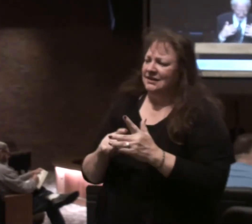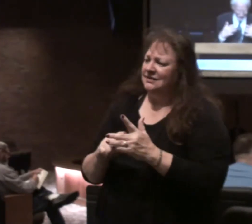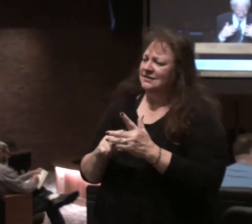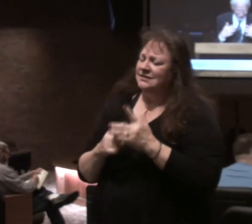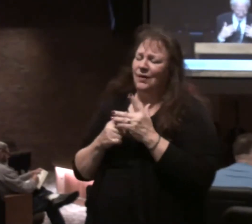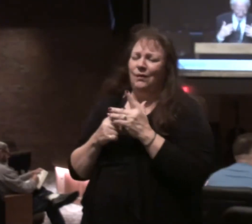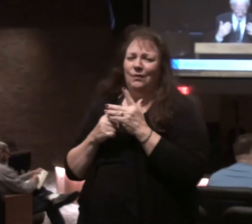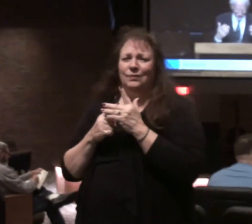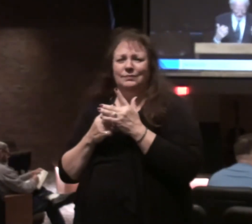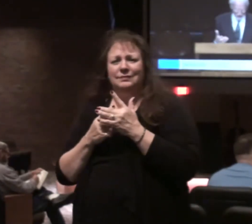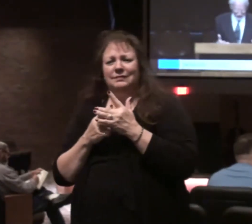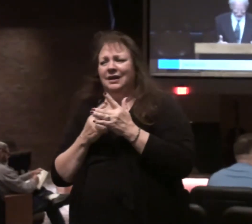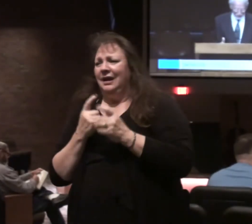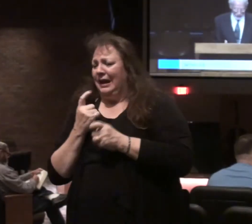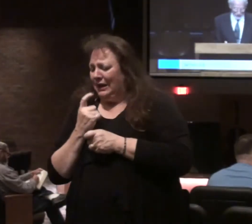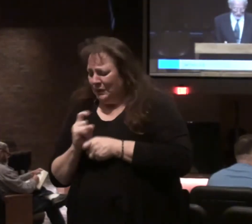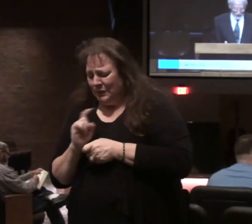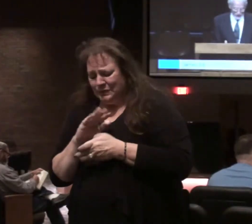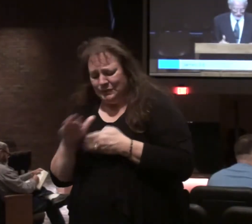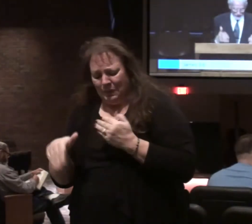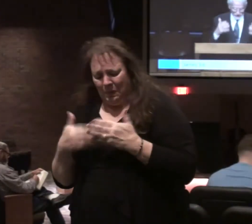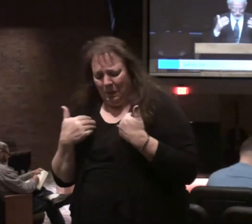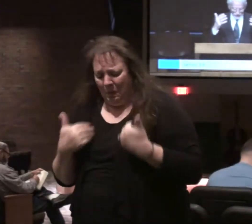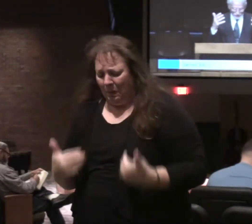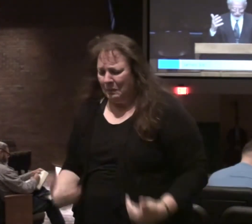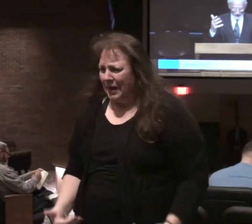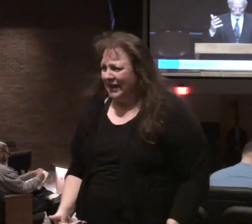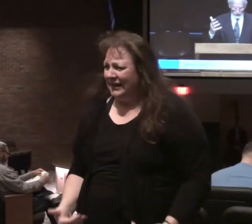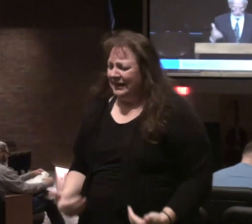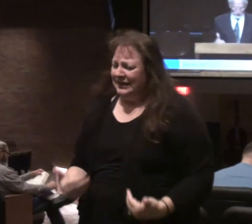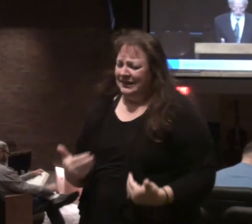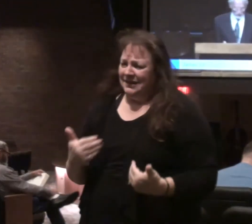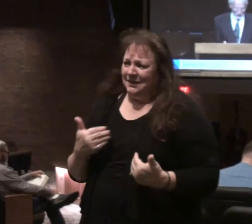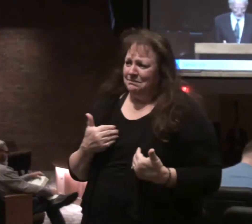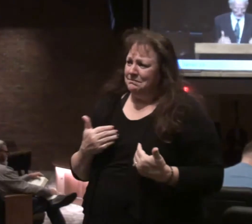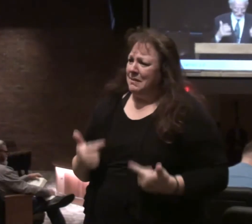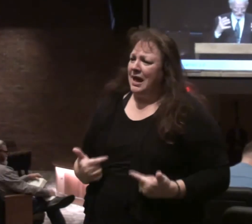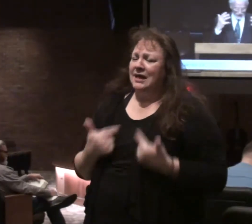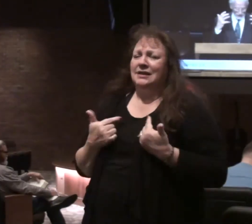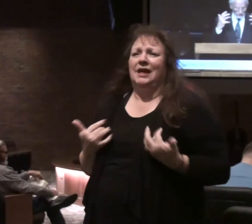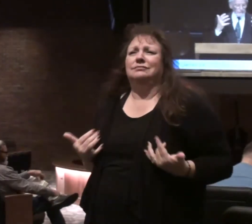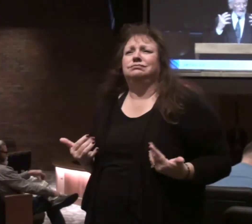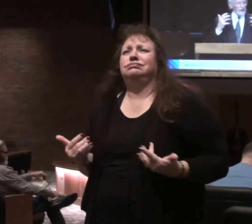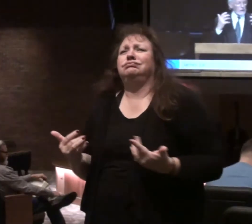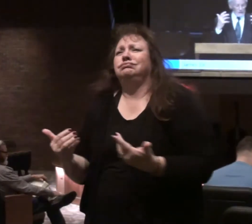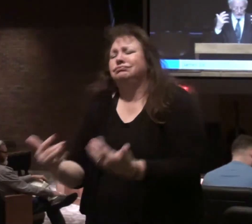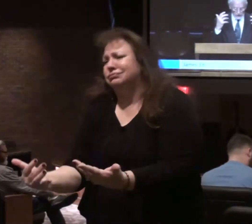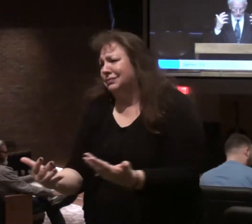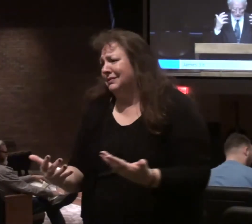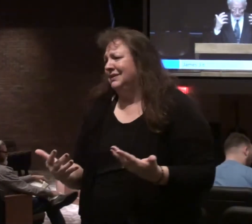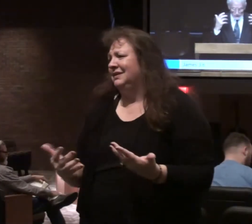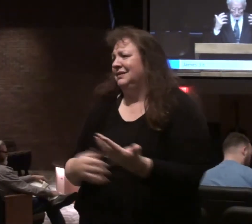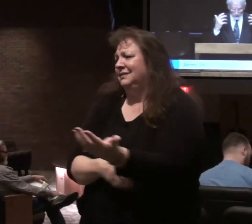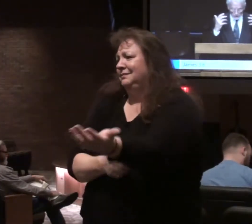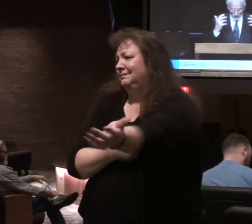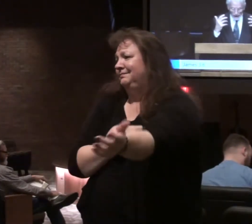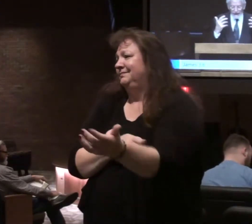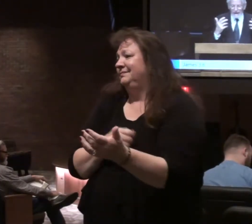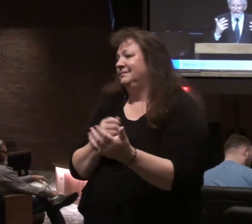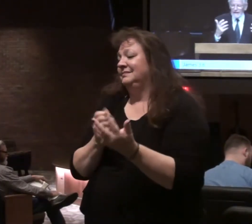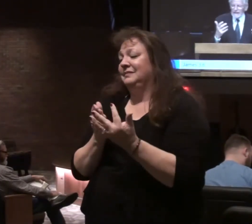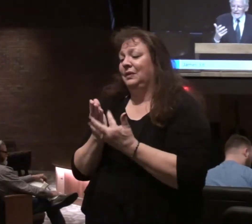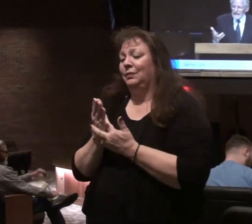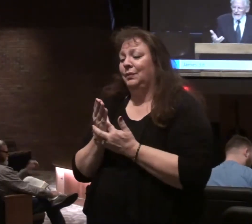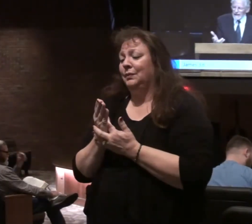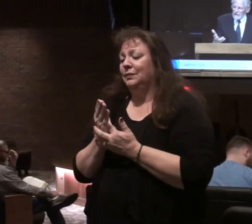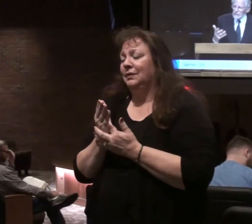as that which defiles the entire body. Sets on fire the course of our life. Is set on fire